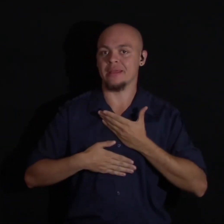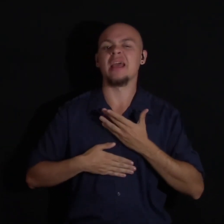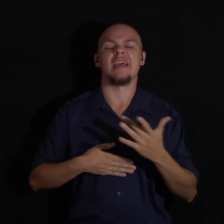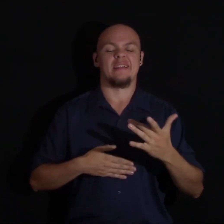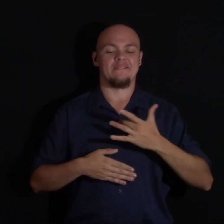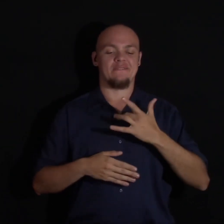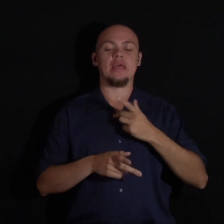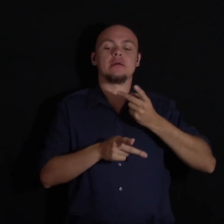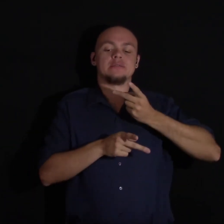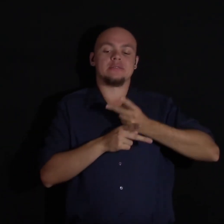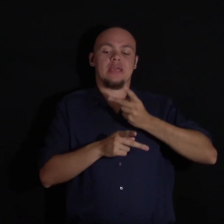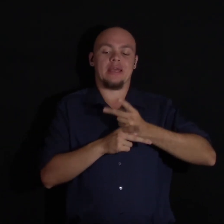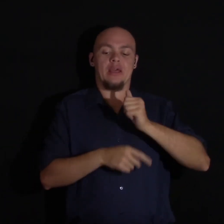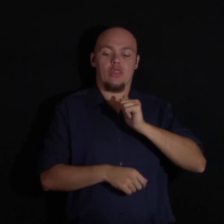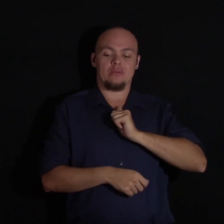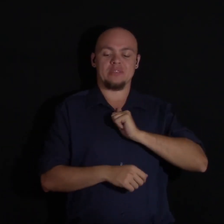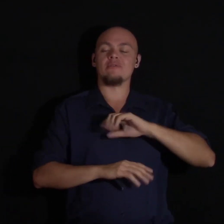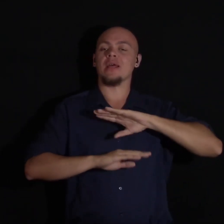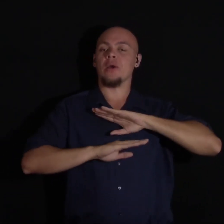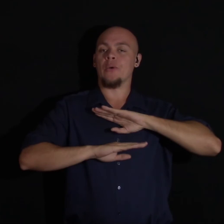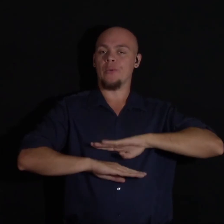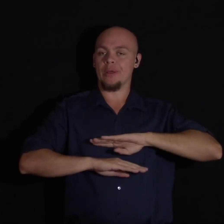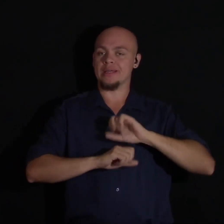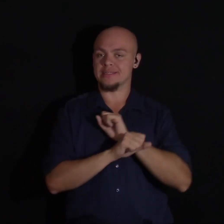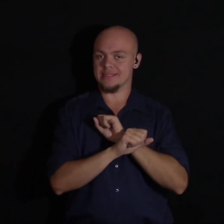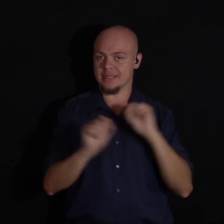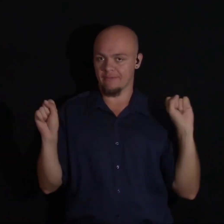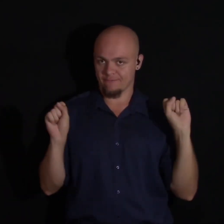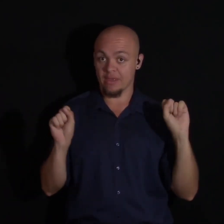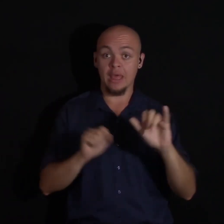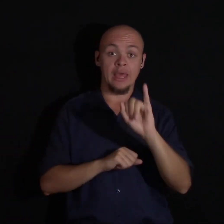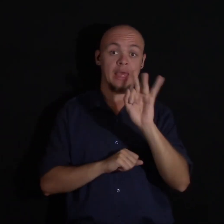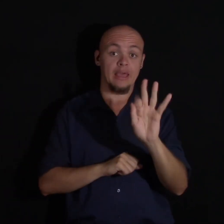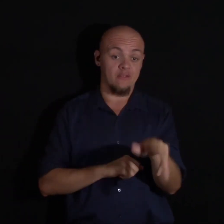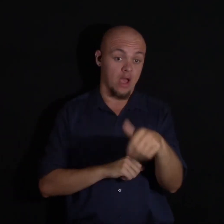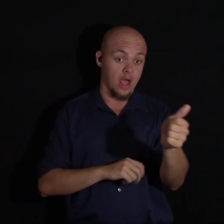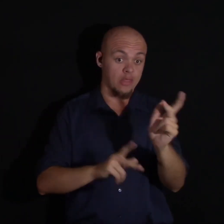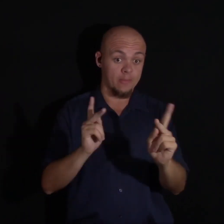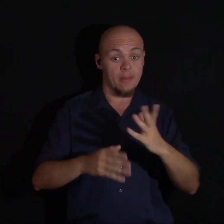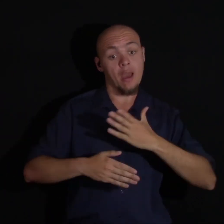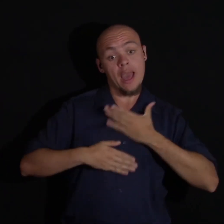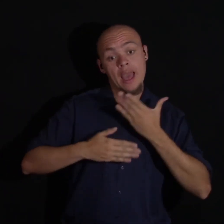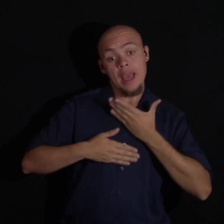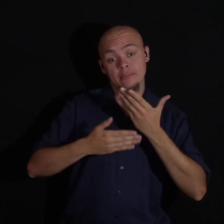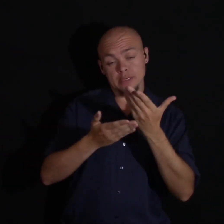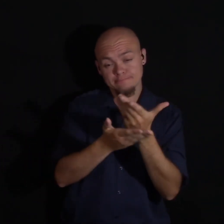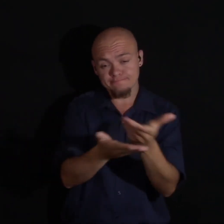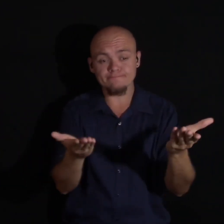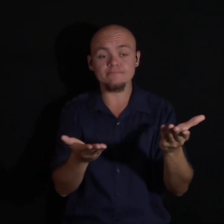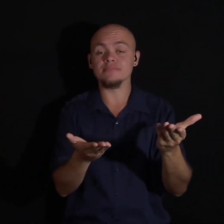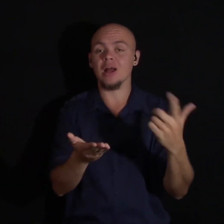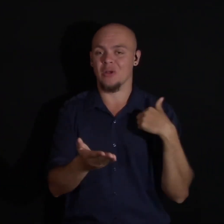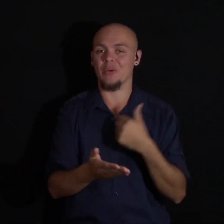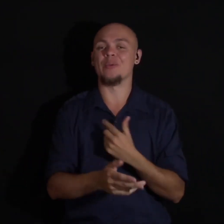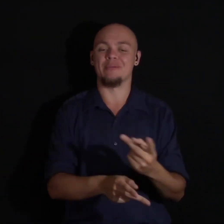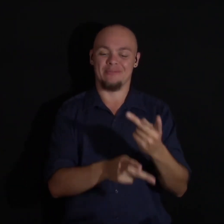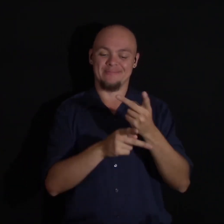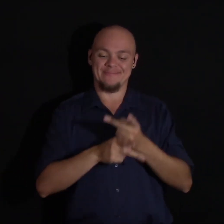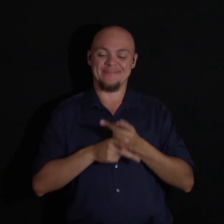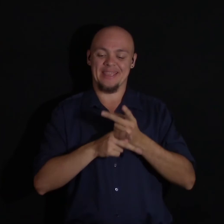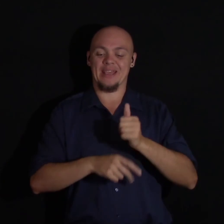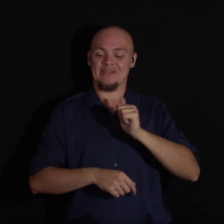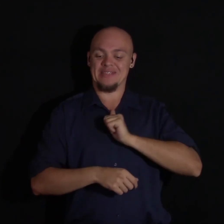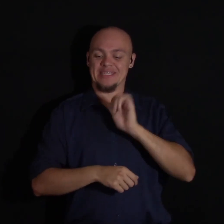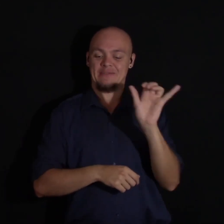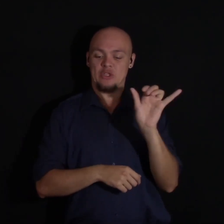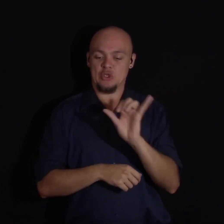taken care of and secure. If you make other people happy, life teaches us we will be taken care of too.